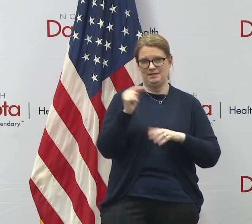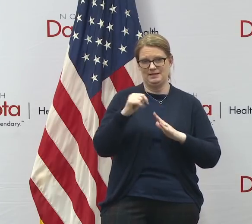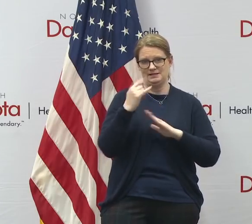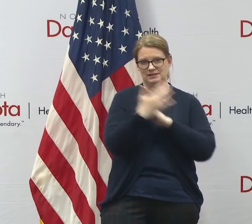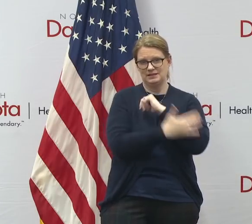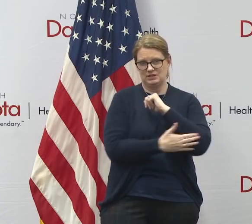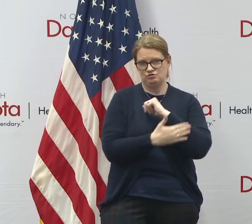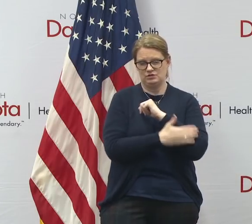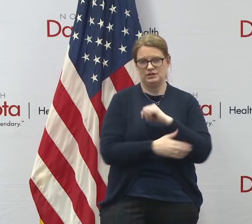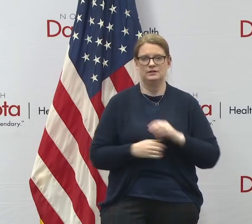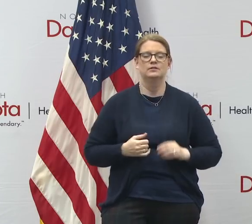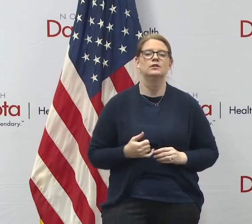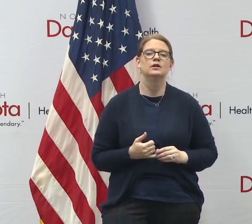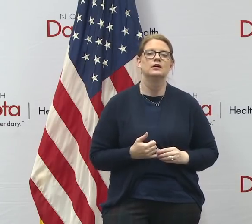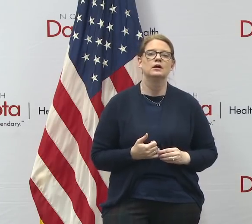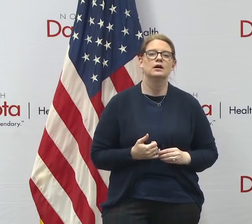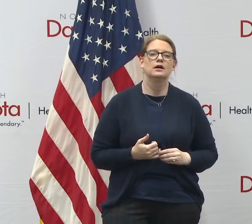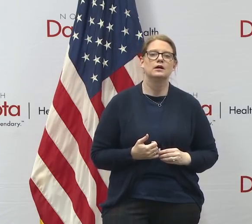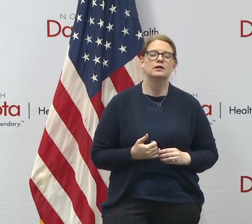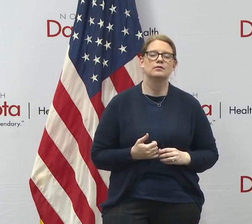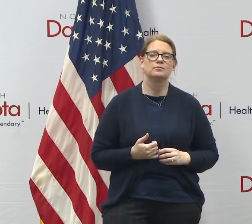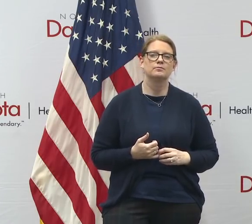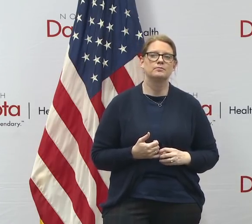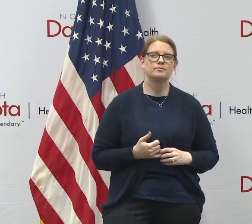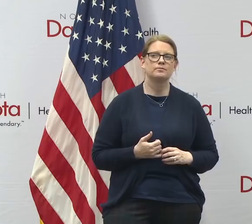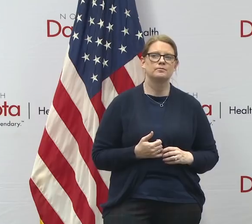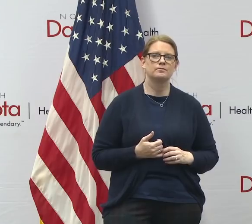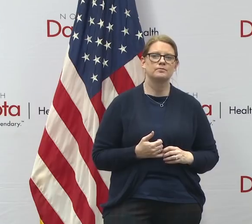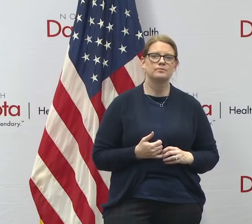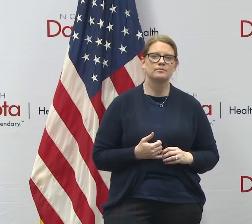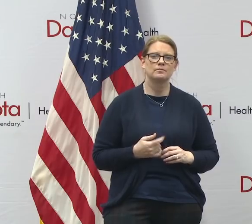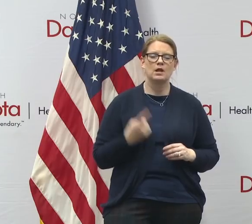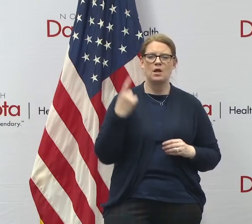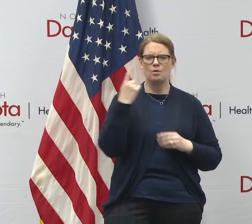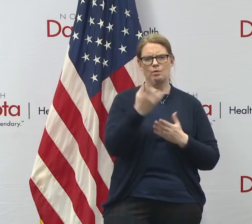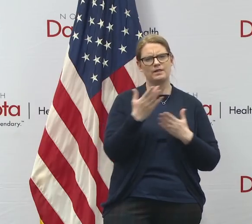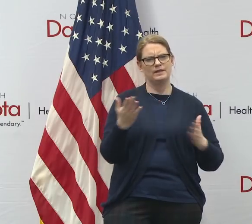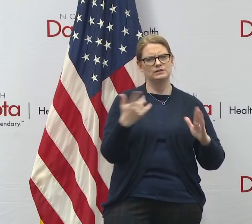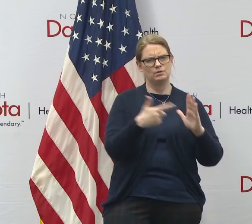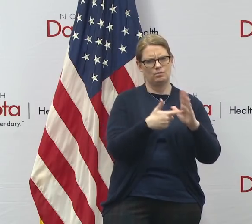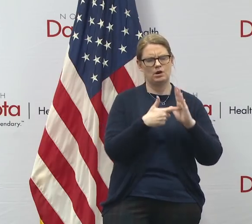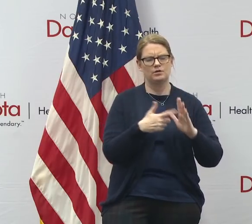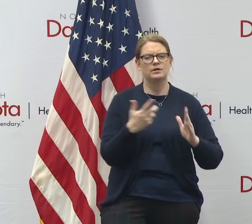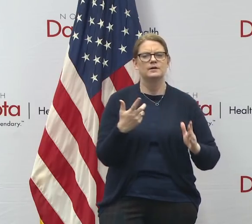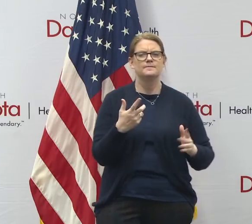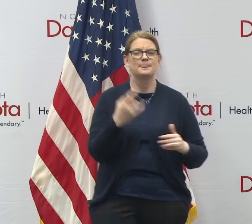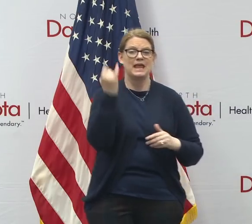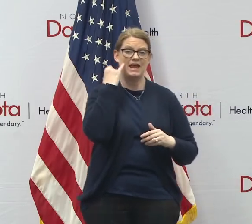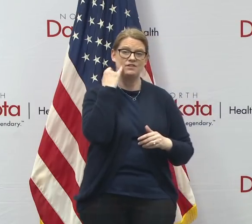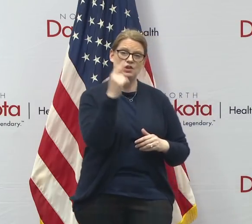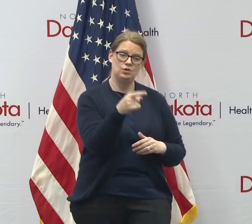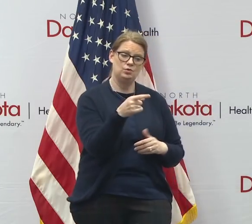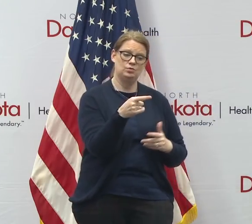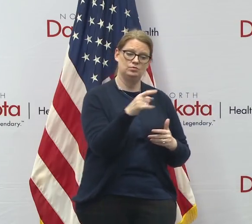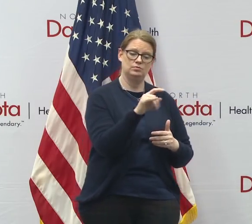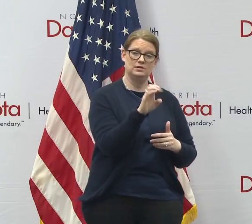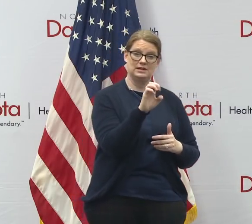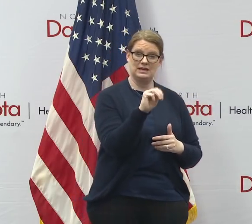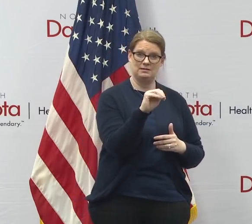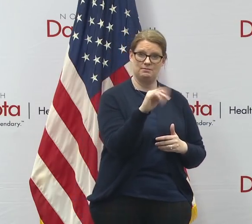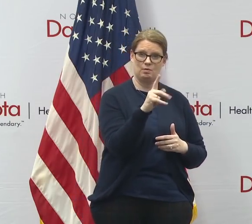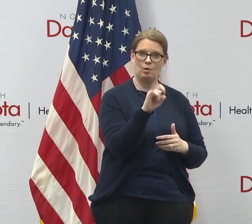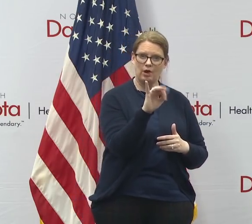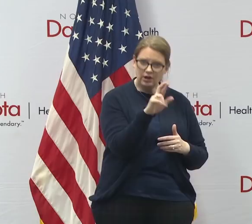going into this. But one of the things that's required, if you're an employer, you have to file